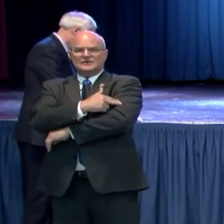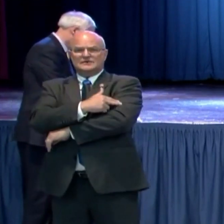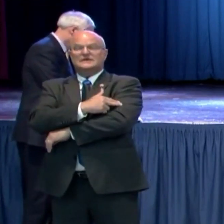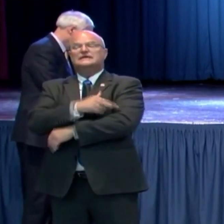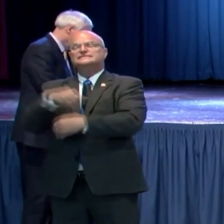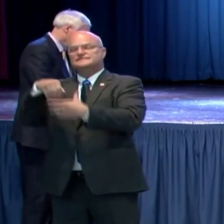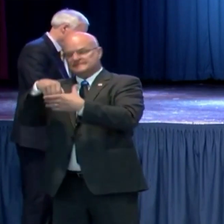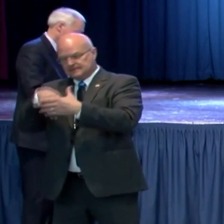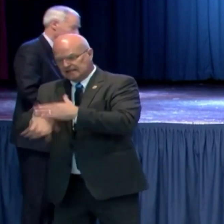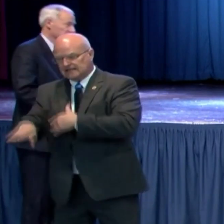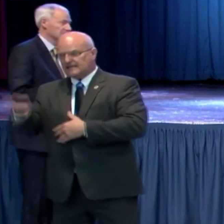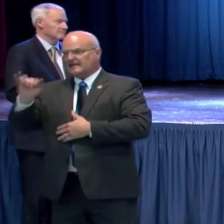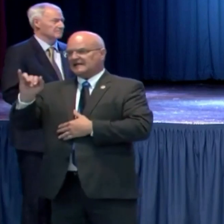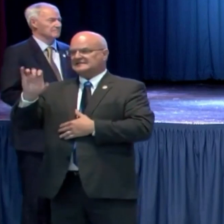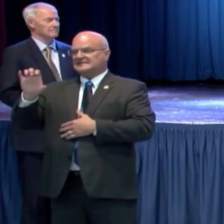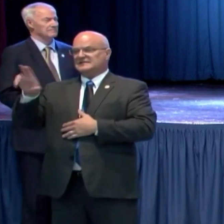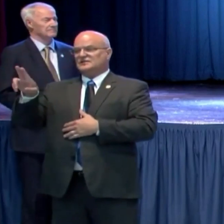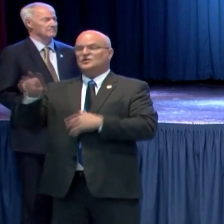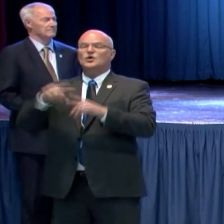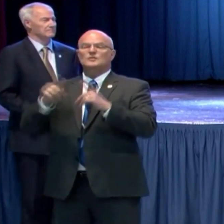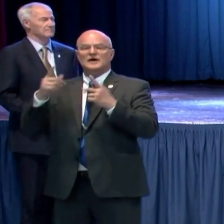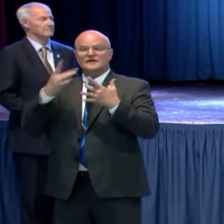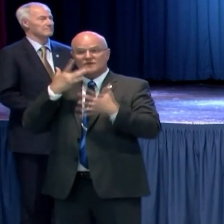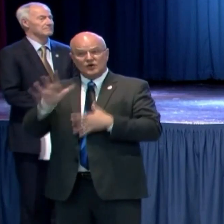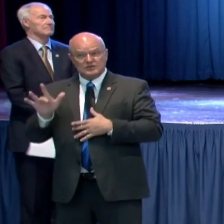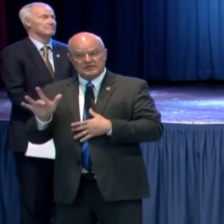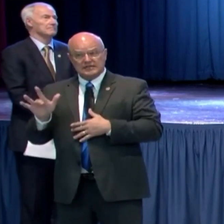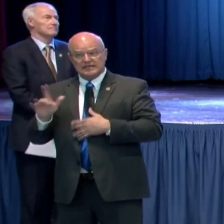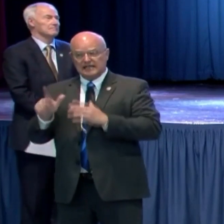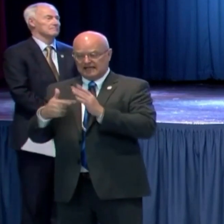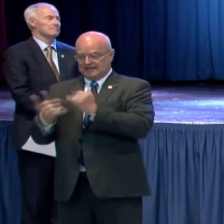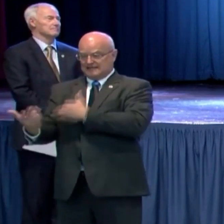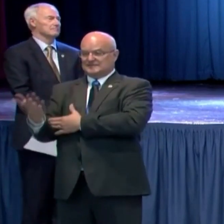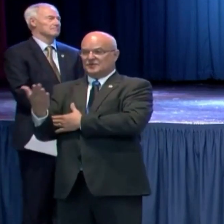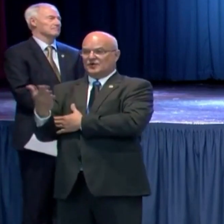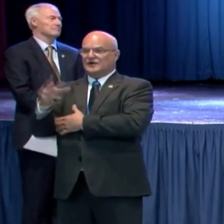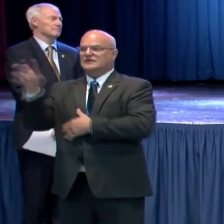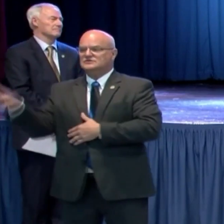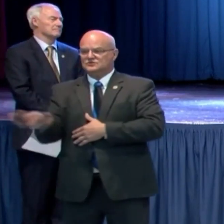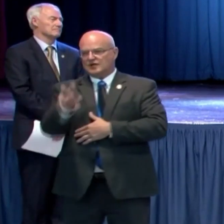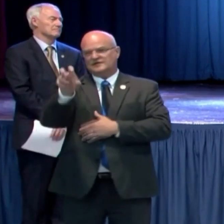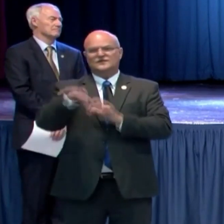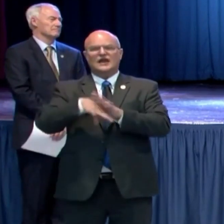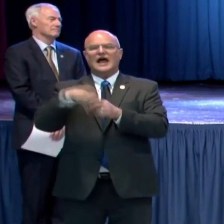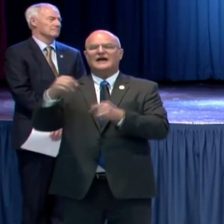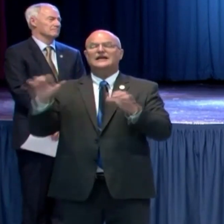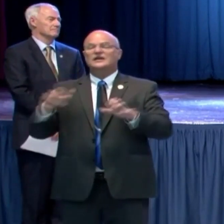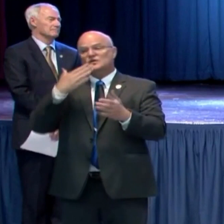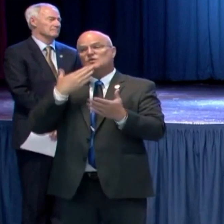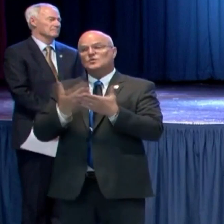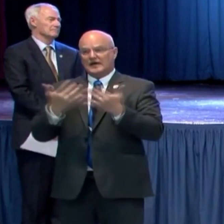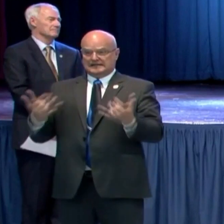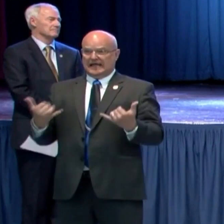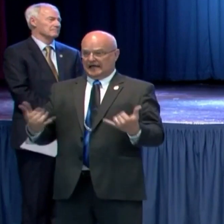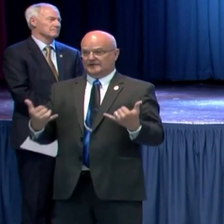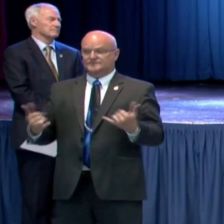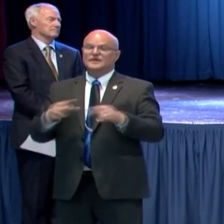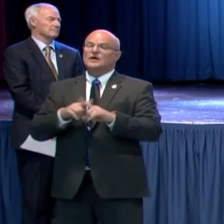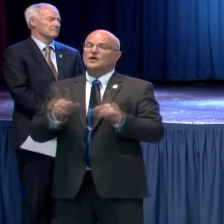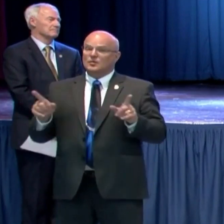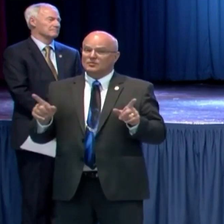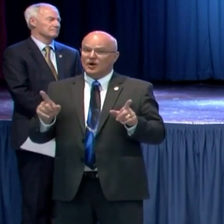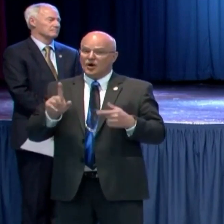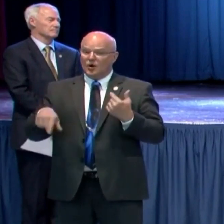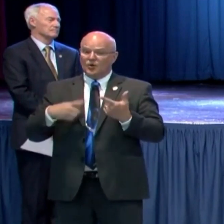up being admitted to the ICU, but fortunately this morning was transferred out, and she's doing well now.